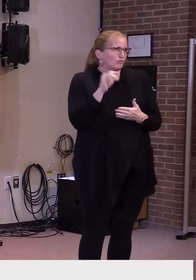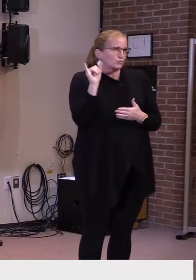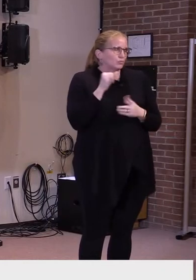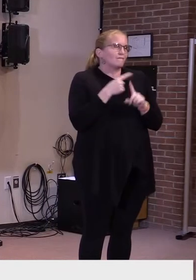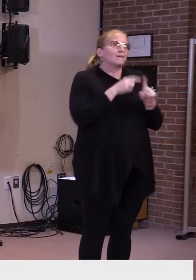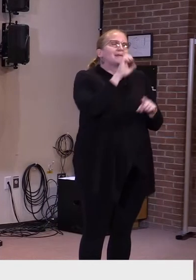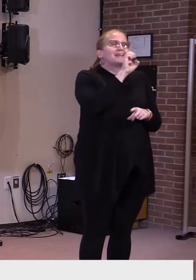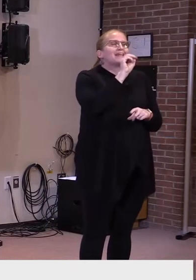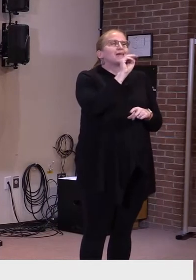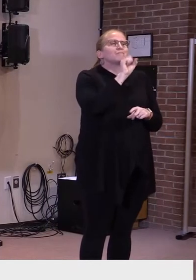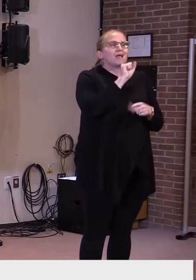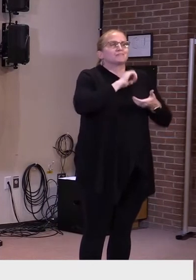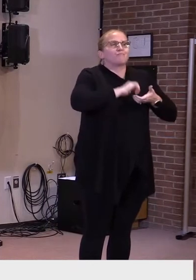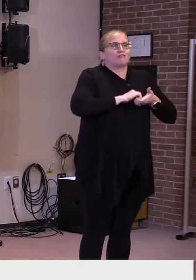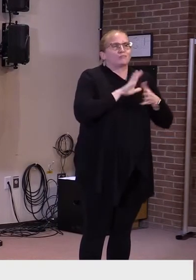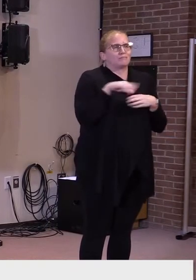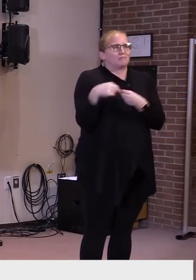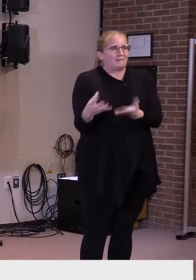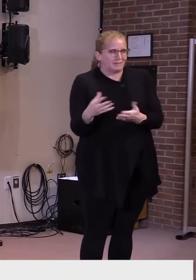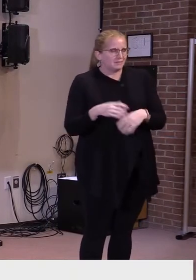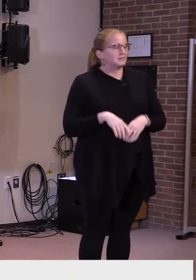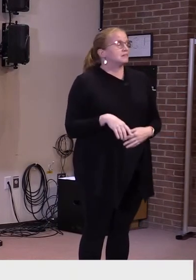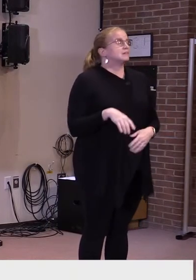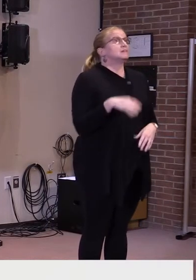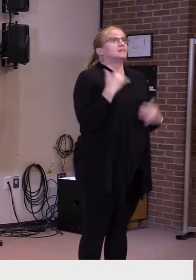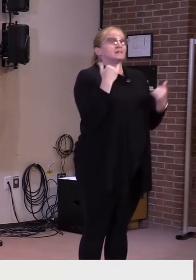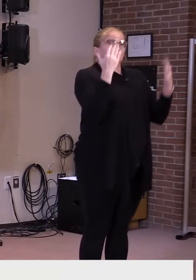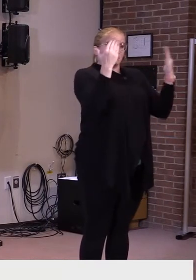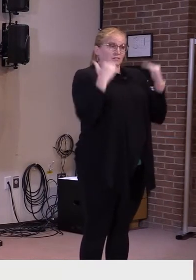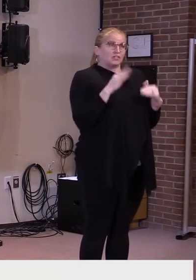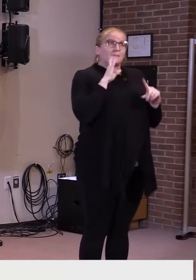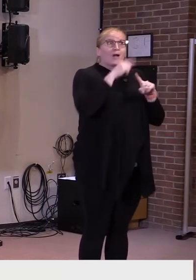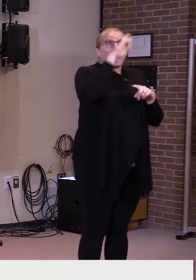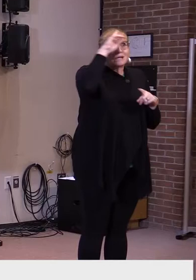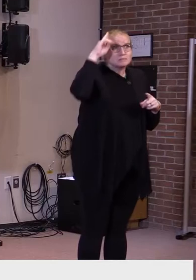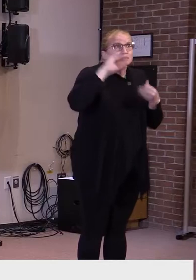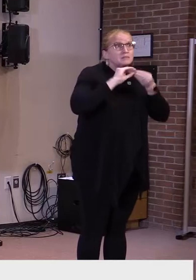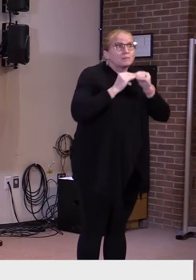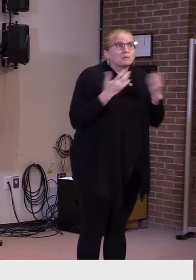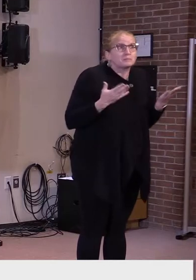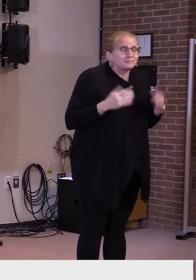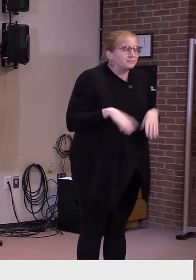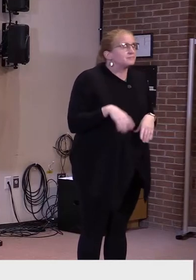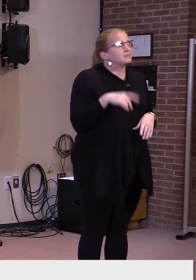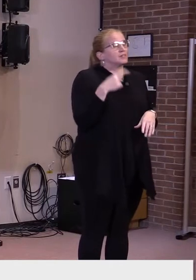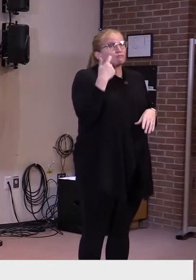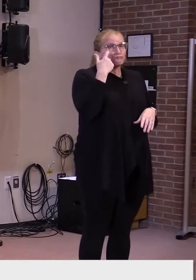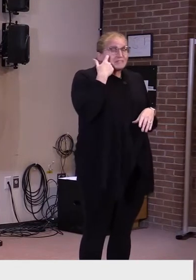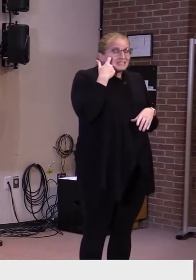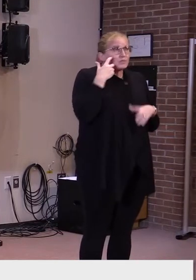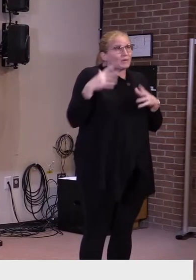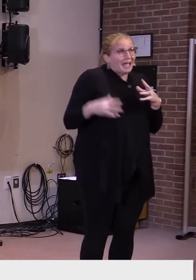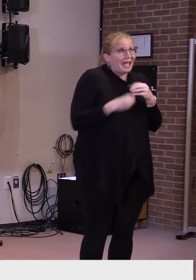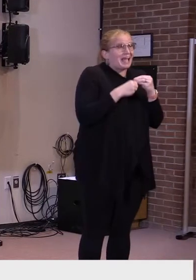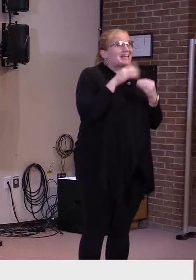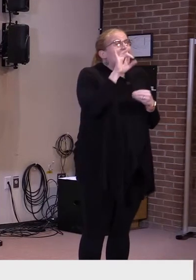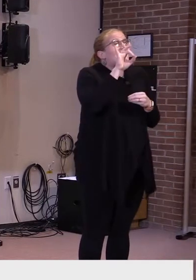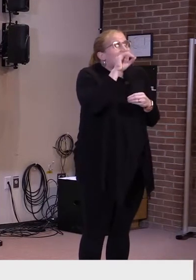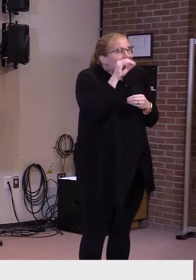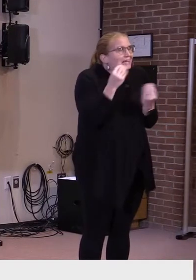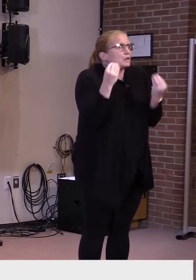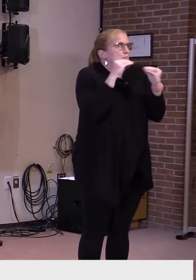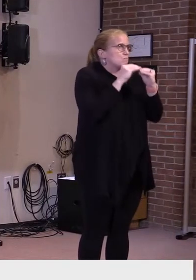want to provide an update on hospital capacity. Recently, we've brought online 80 additional